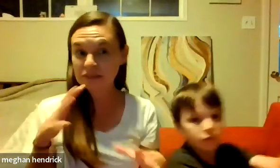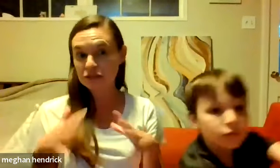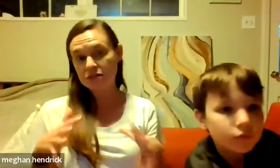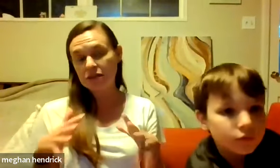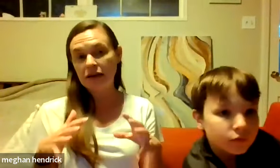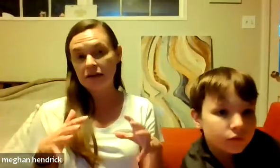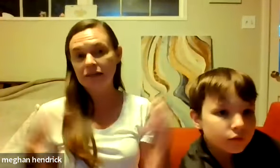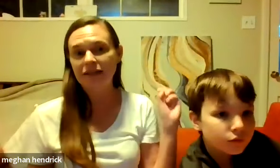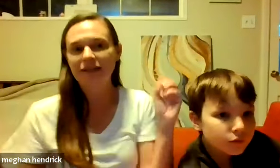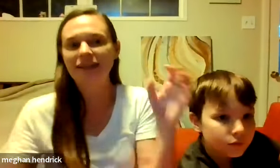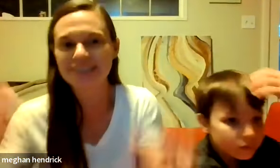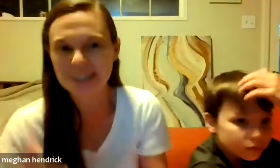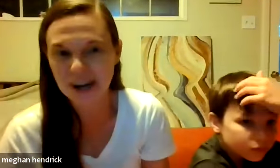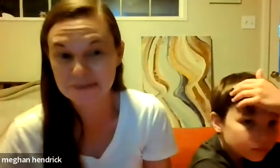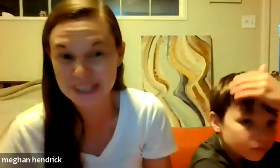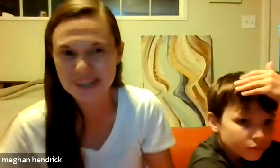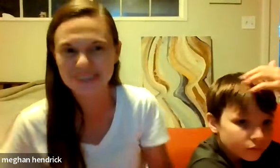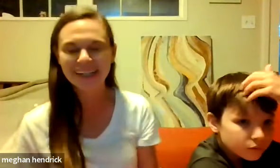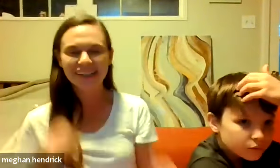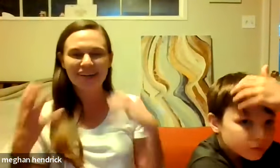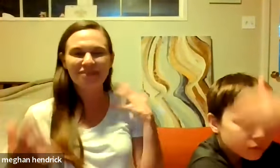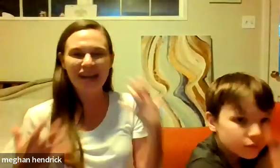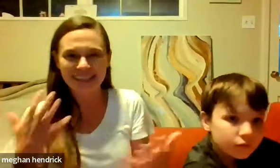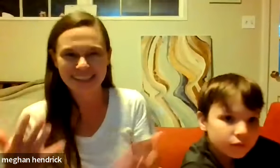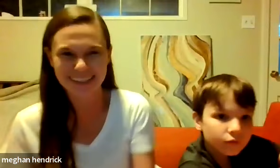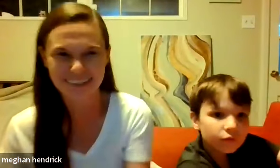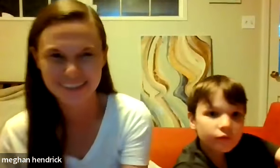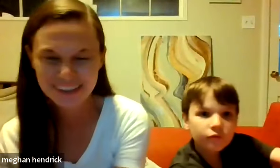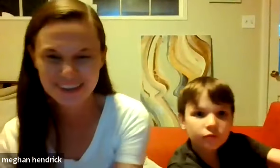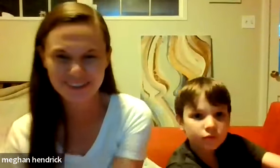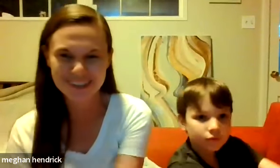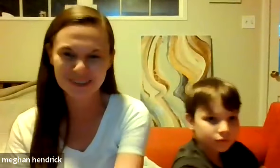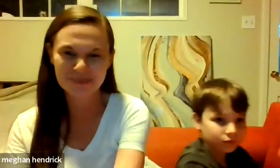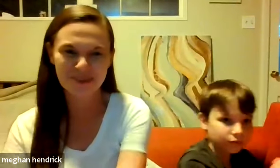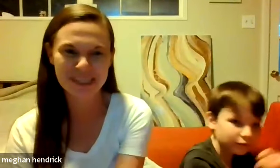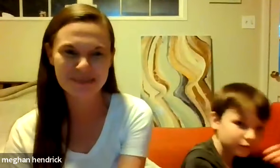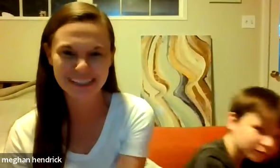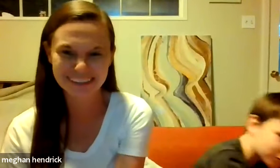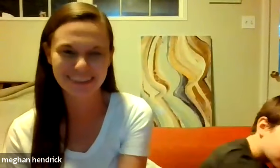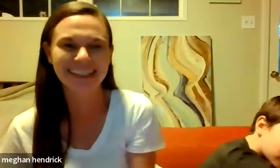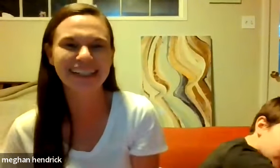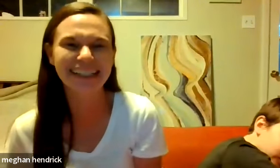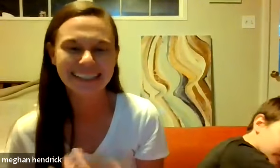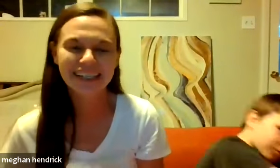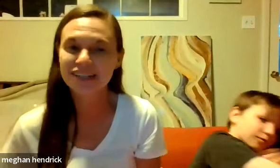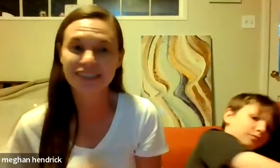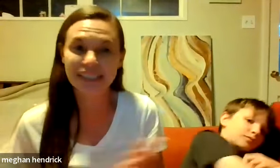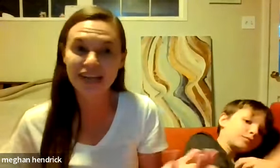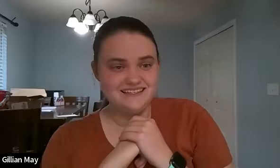teenagers who aren't so scared to come too, then it might give those of us who are a little more timid a little. Because the teenagers,